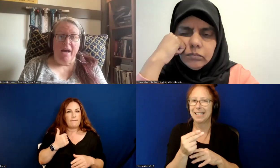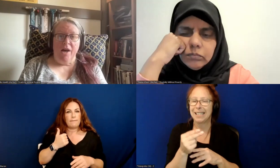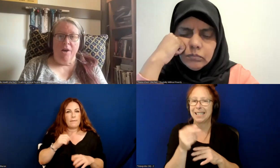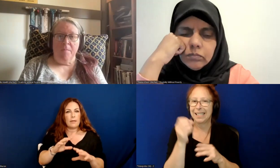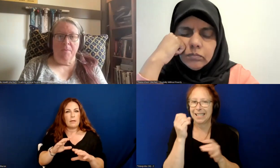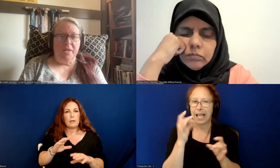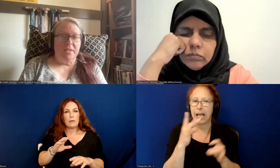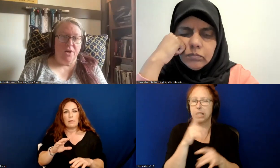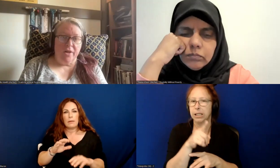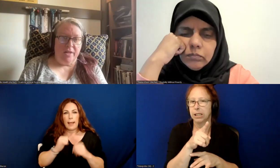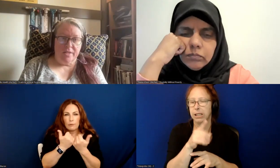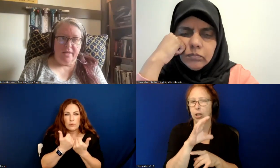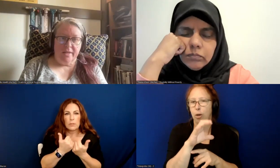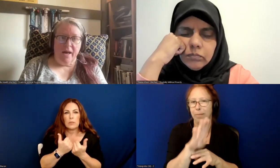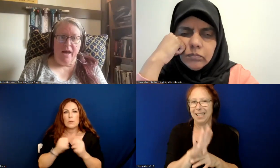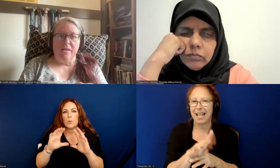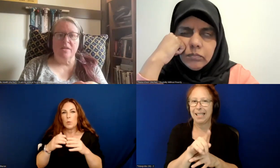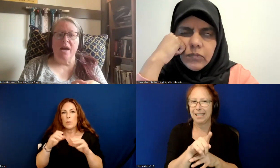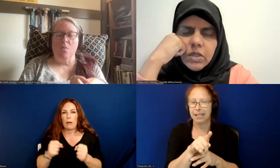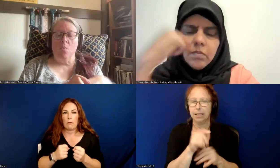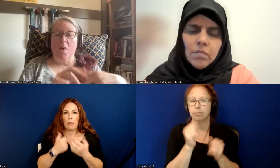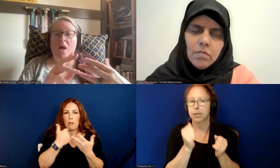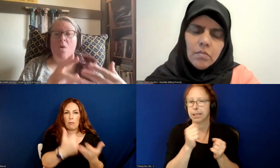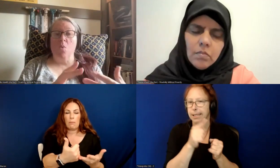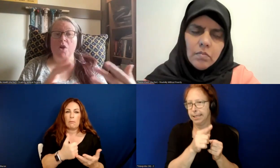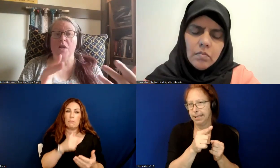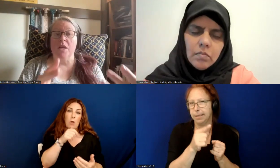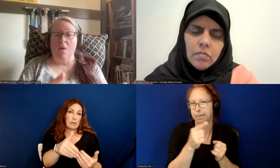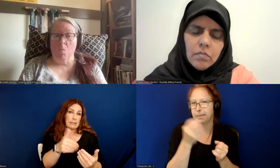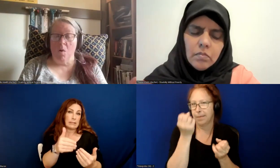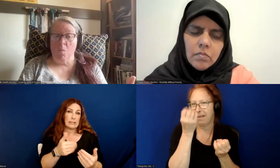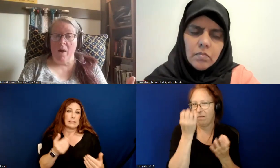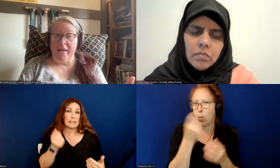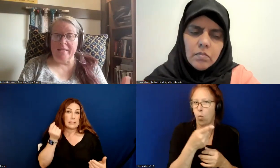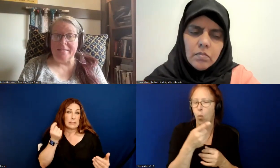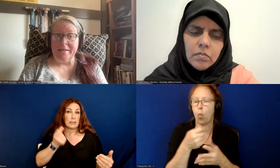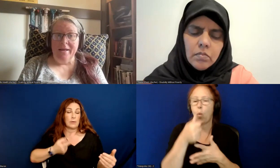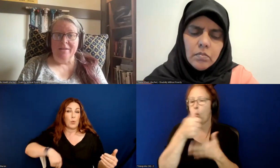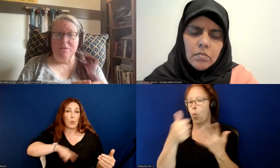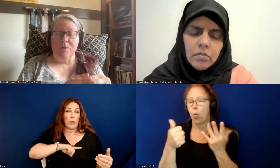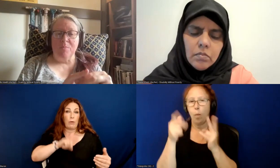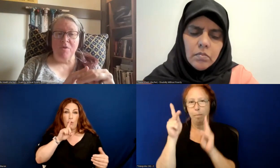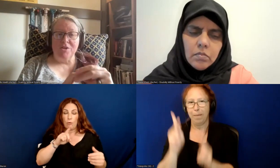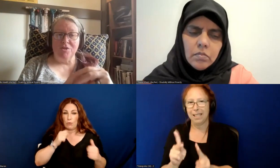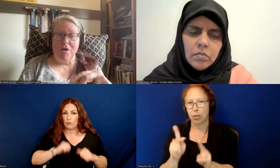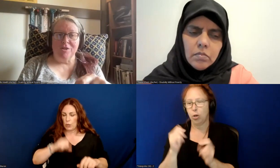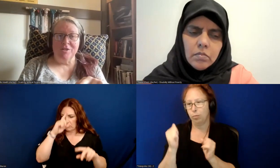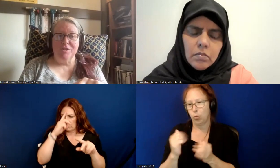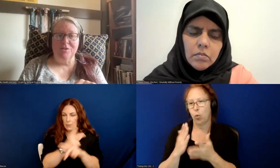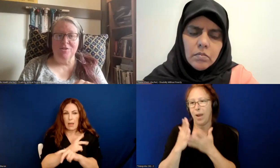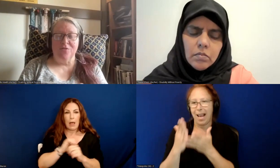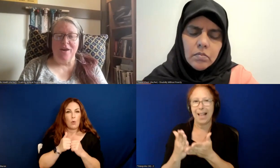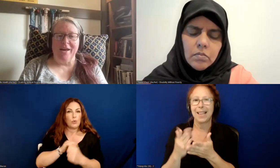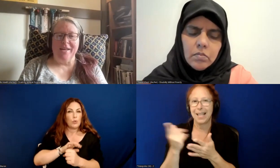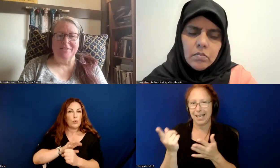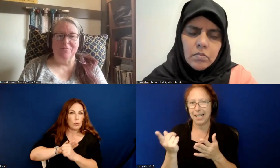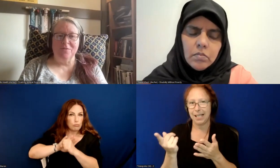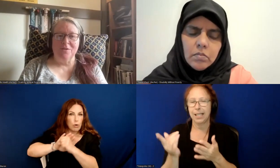that. But it's not easy. And we are working on ways to put pressure on